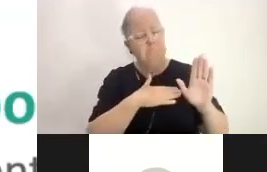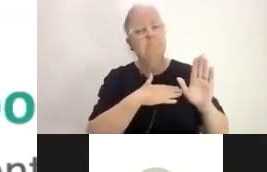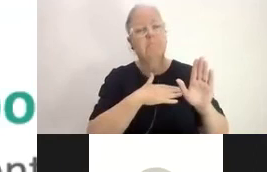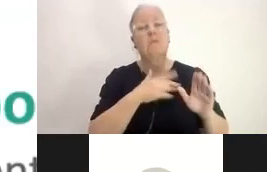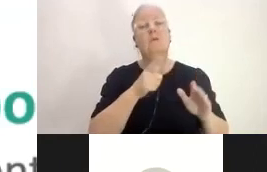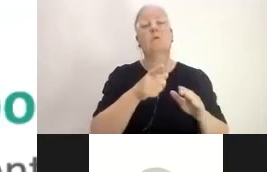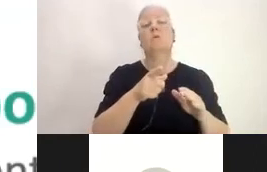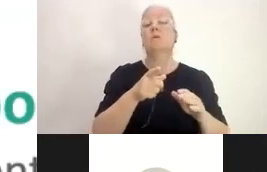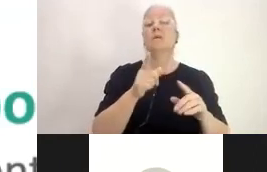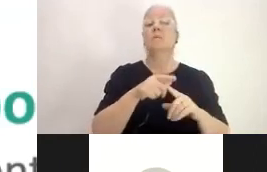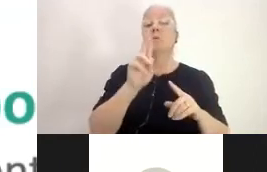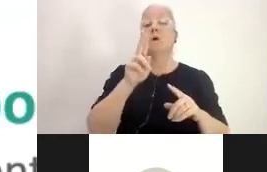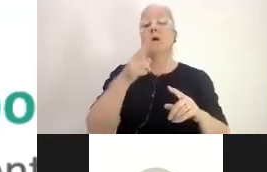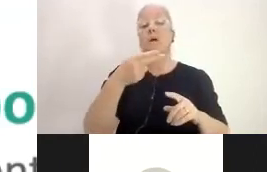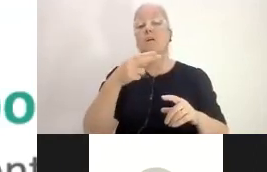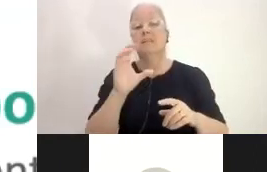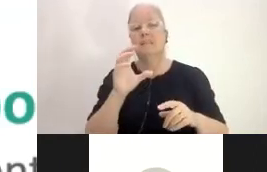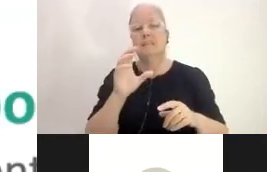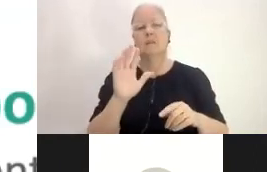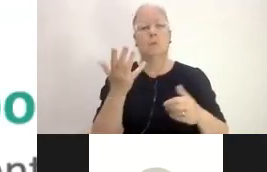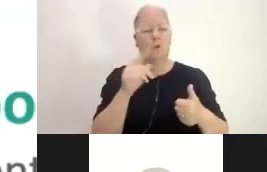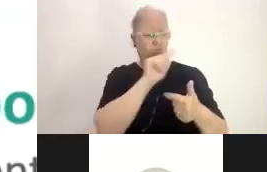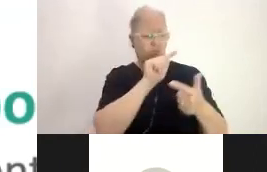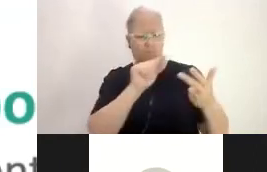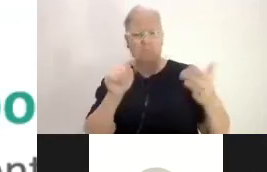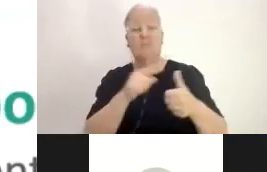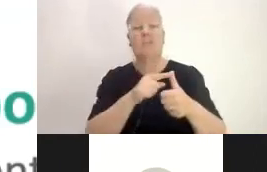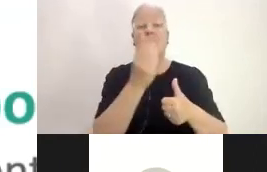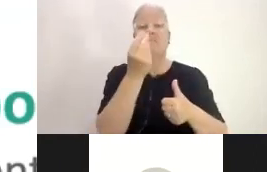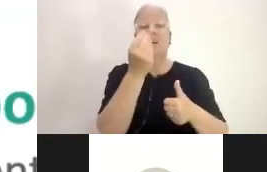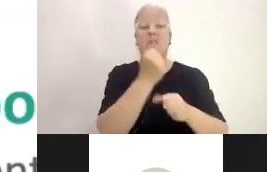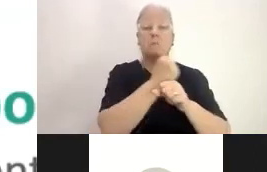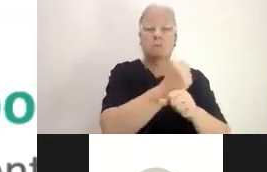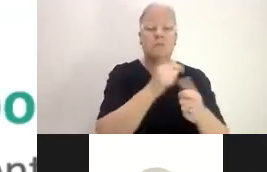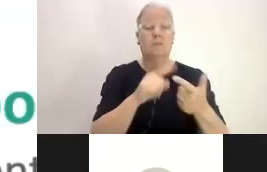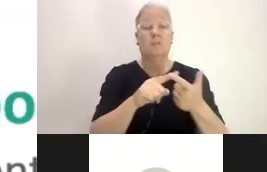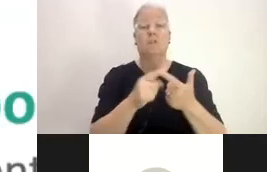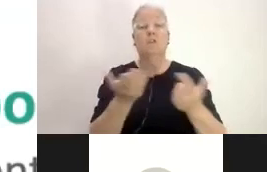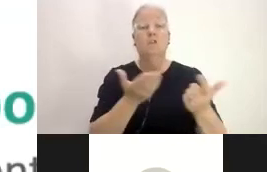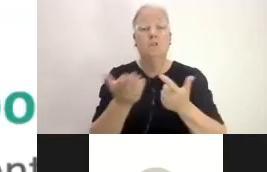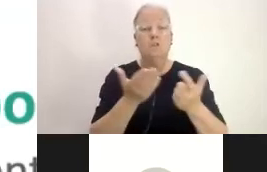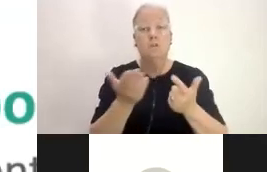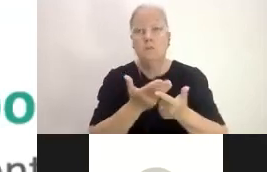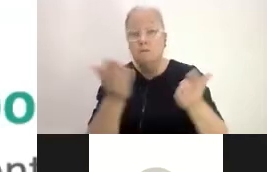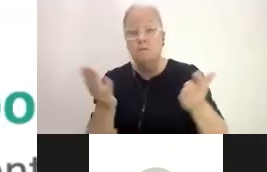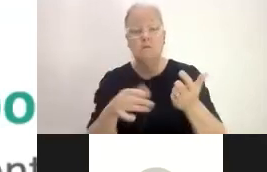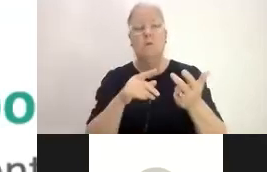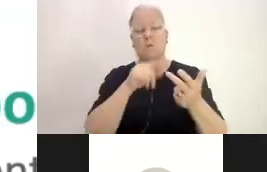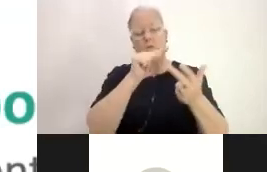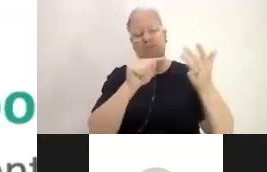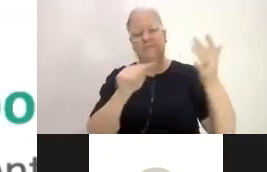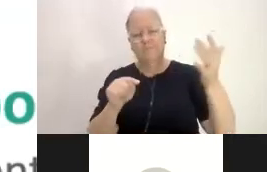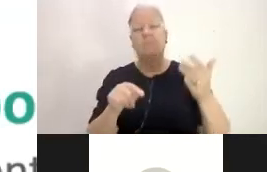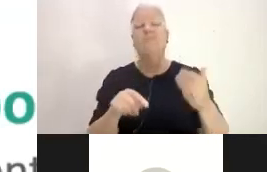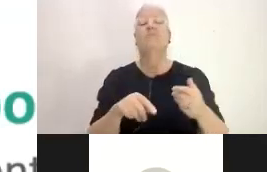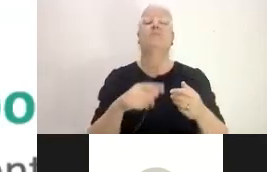of UHC quantitative outcomes, such as financial protection, service coverage, or other important indicators, including